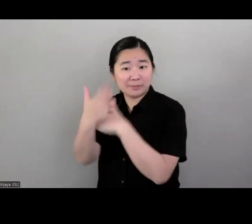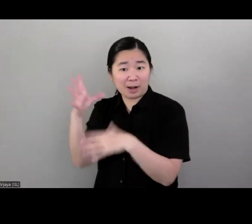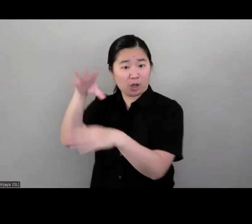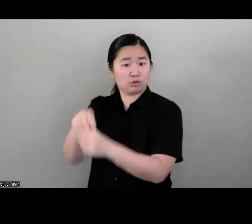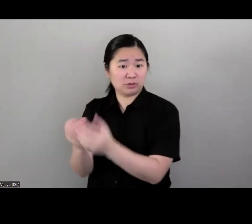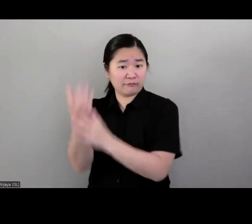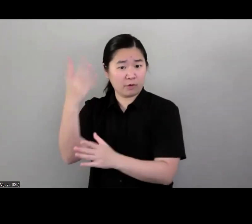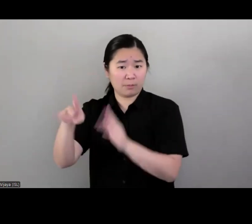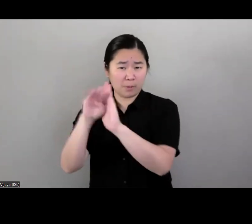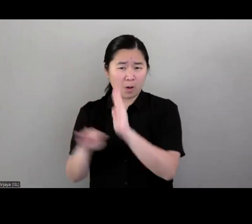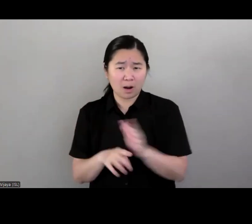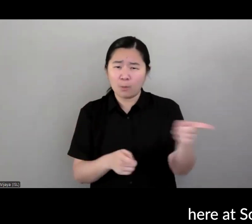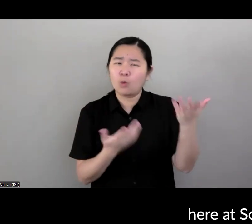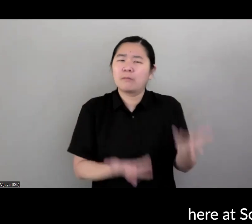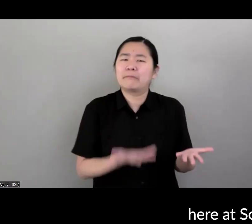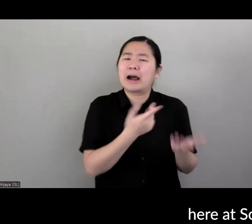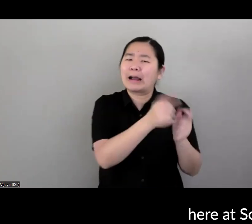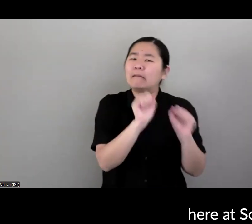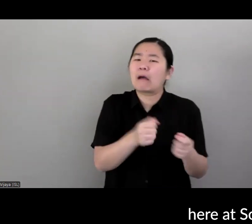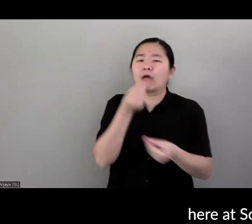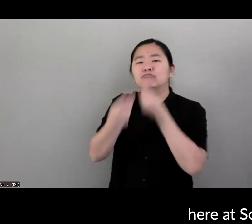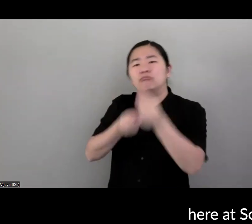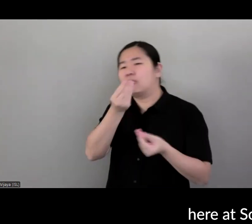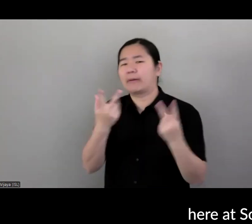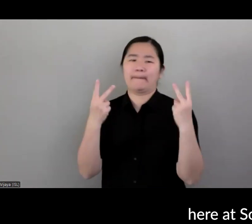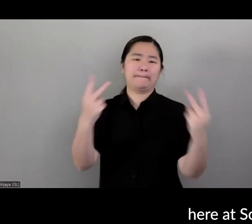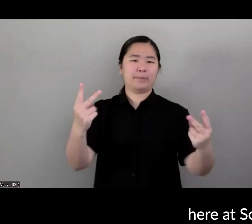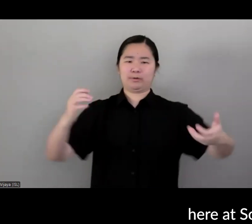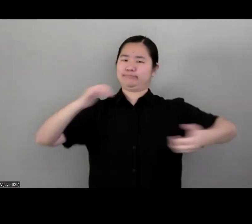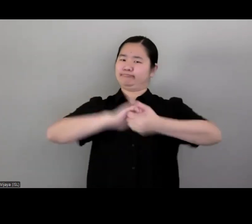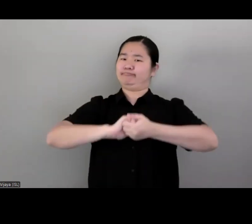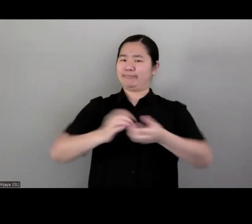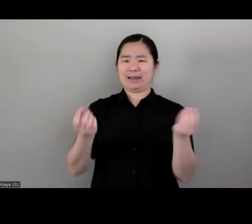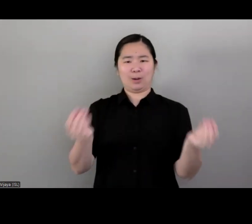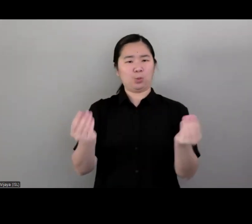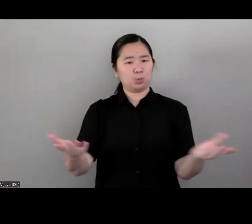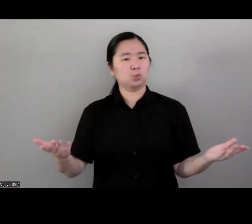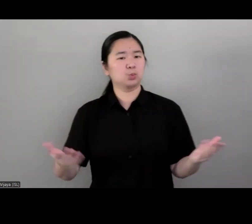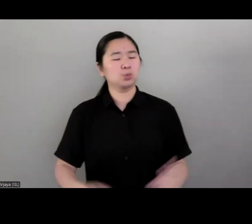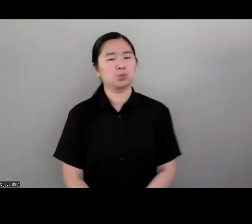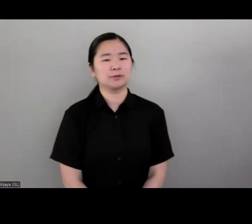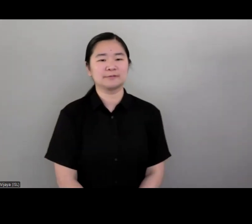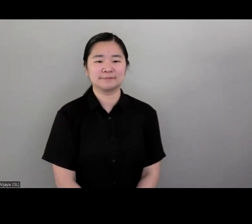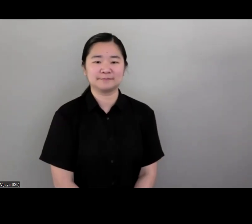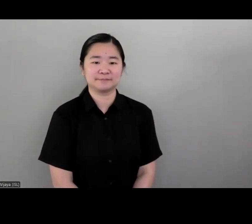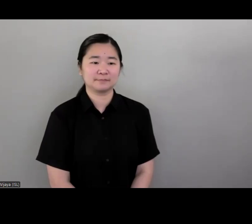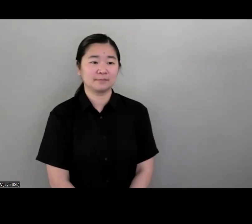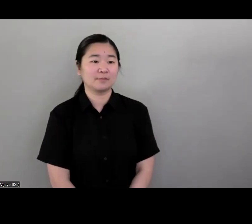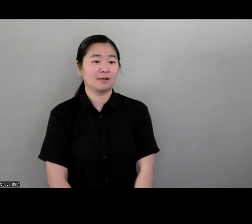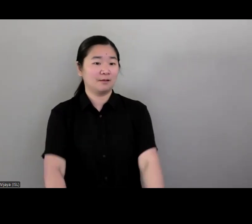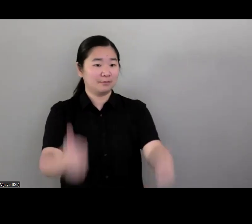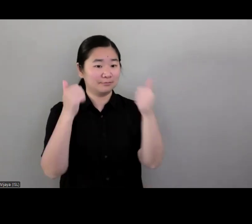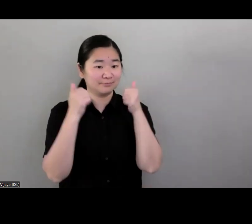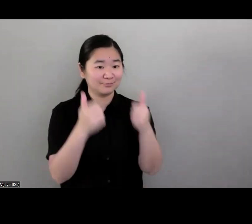Governance and Inclusive Societies portfolio here at Social Development Direct in the UK, but I'm also the strategic lead for the